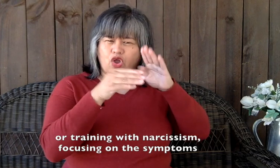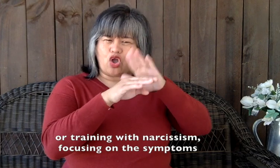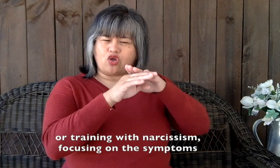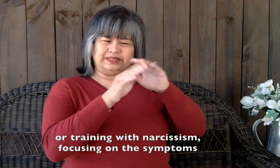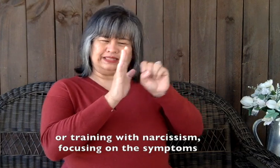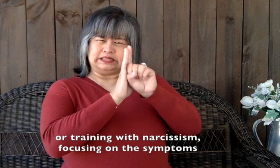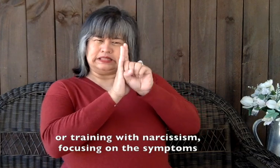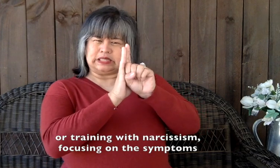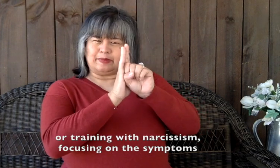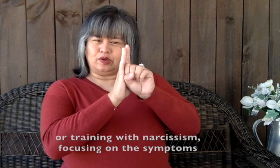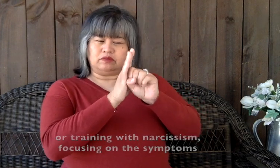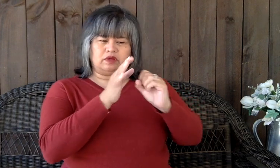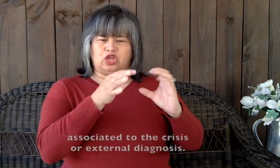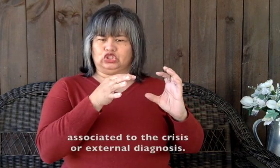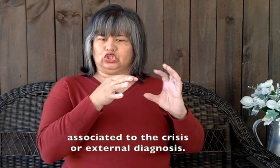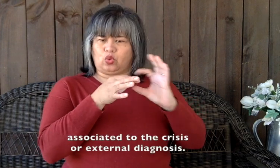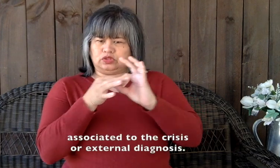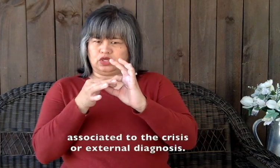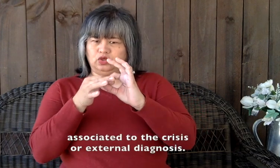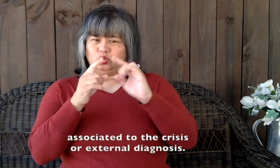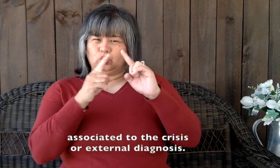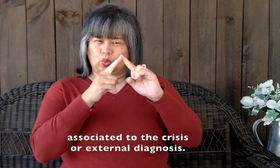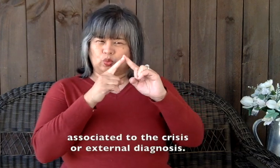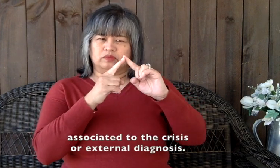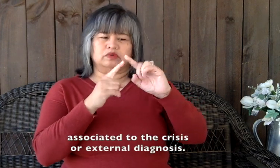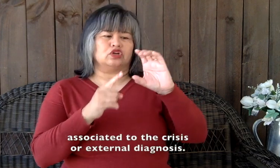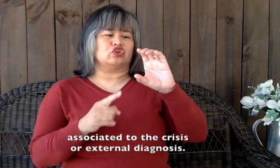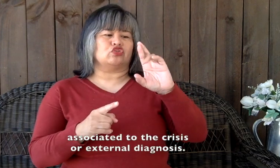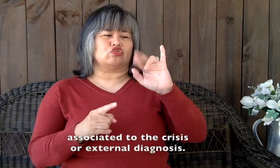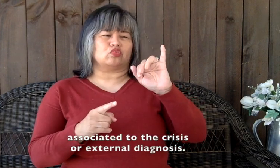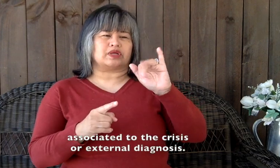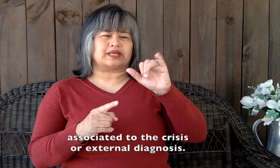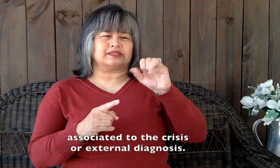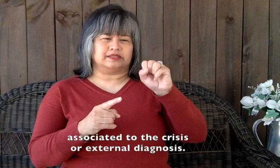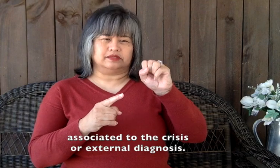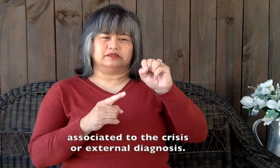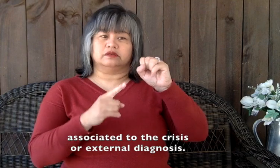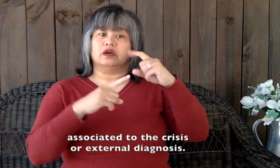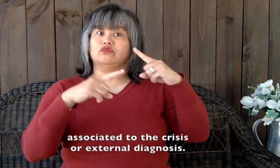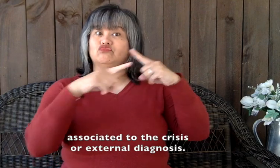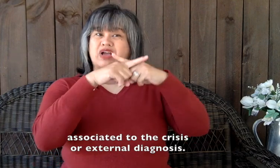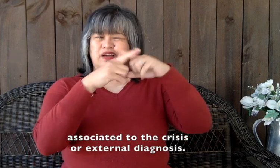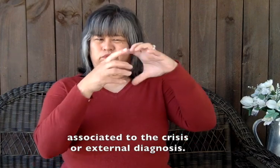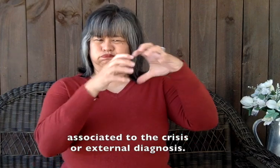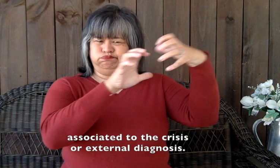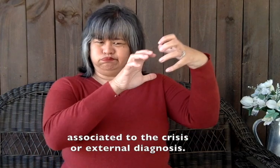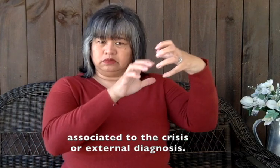with narcissism, focusing on the symptoms associated to the crisis or external diagnosis.